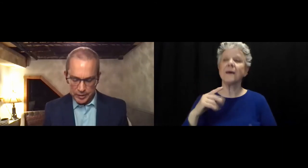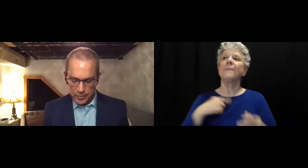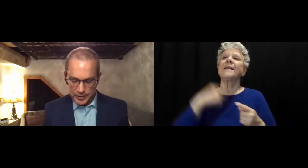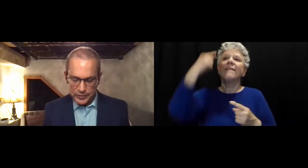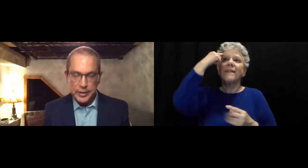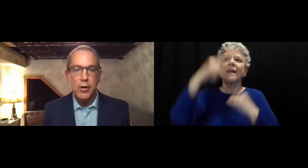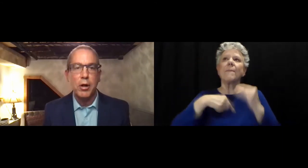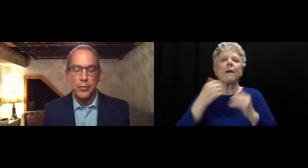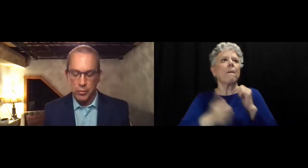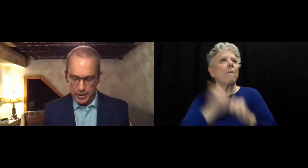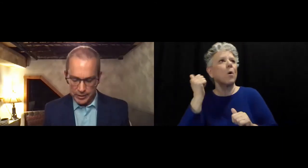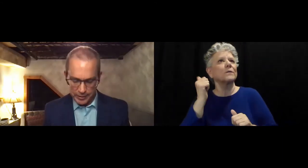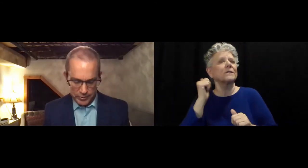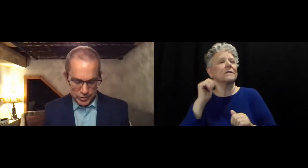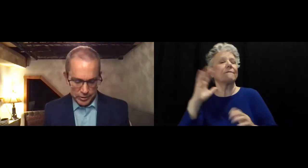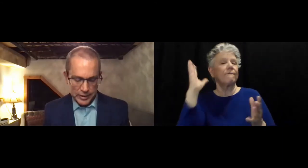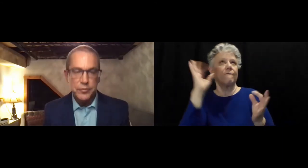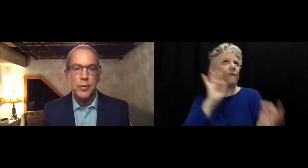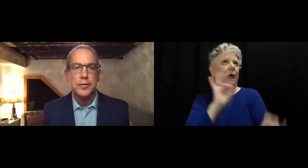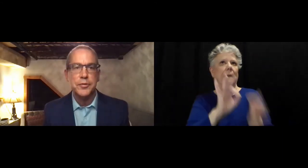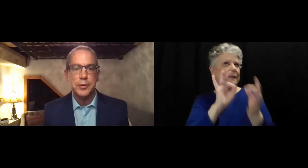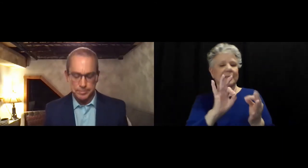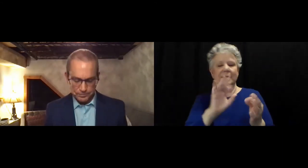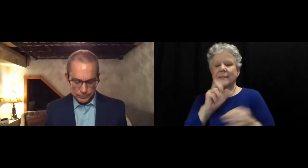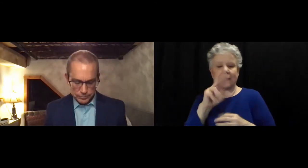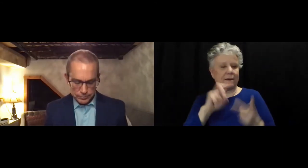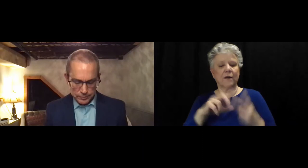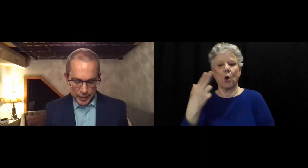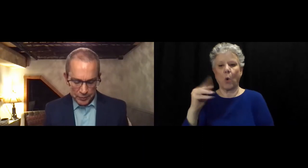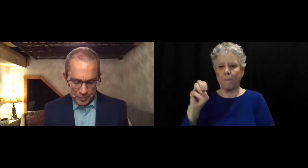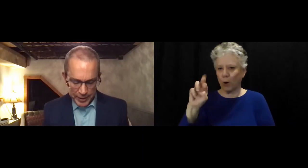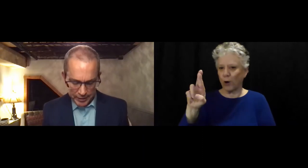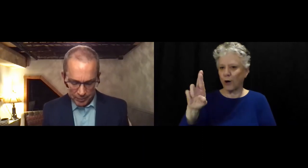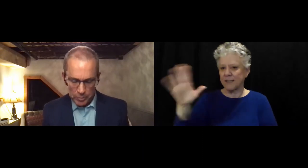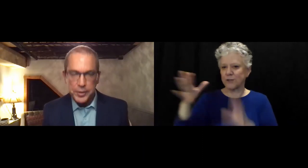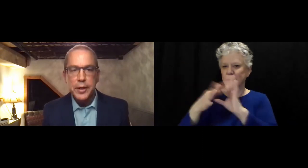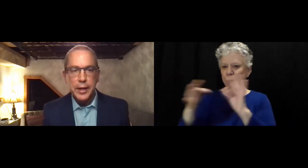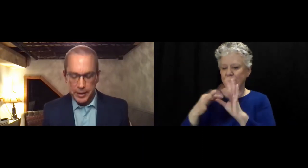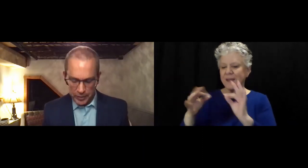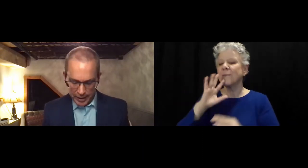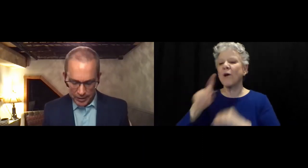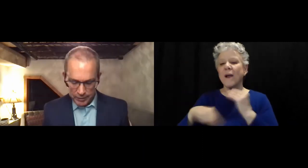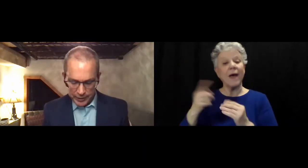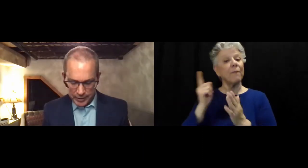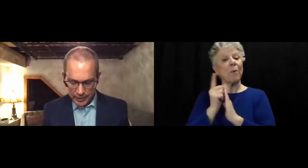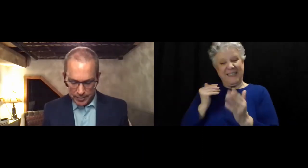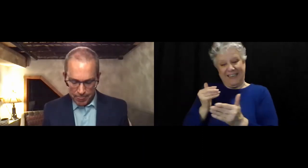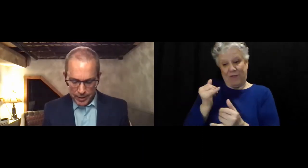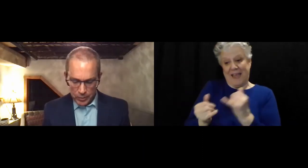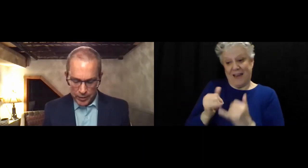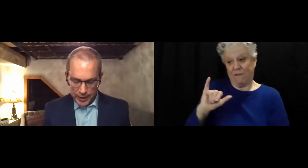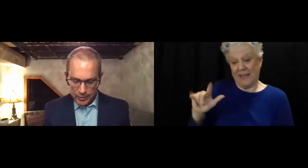most celebrated scene in all of Homeric literature gives witness to it. I'm speaking of the moment near the end of the